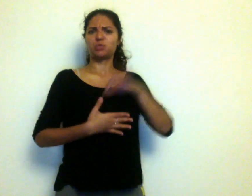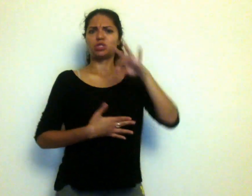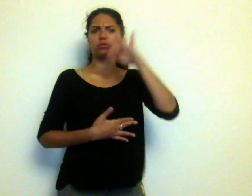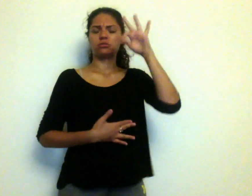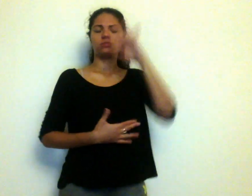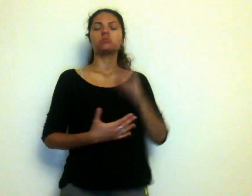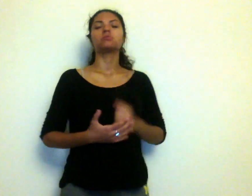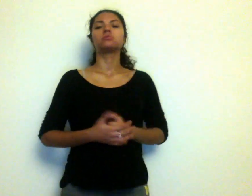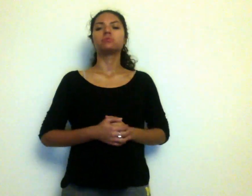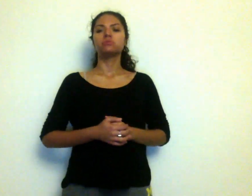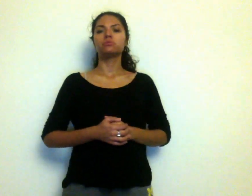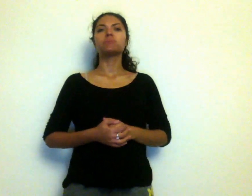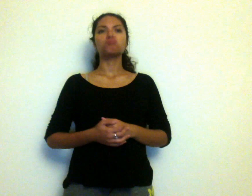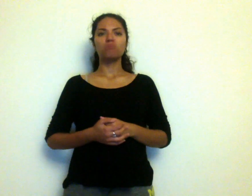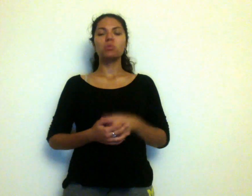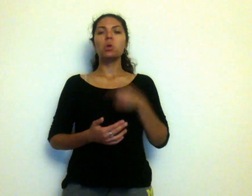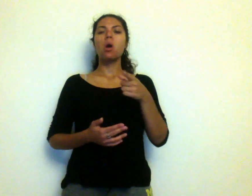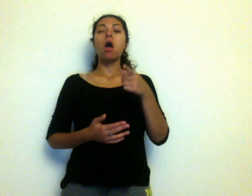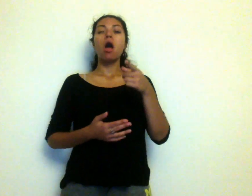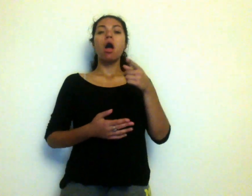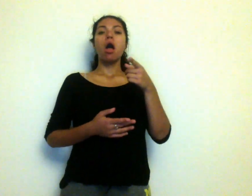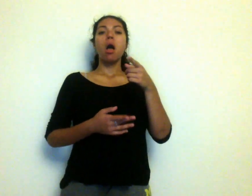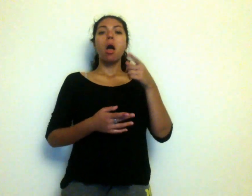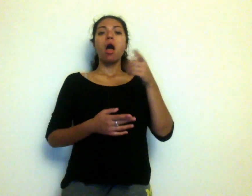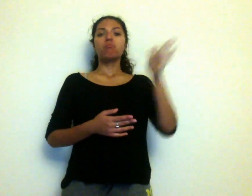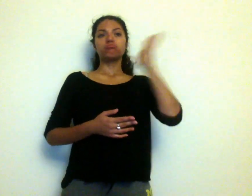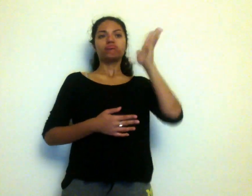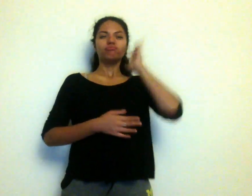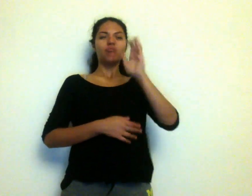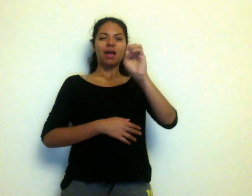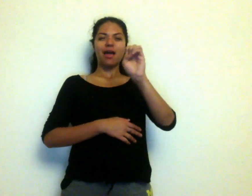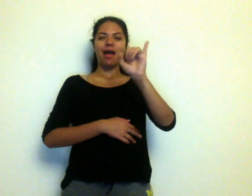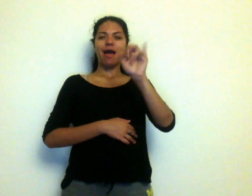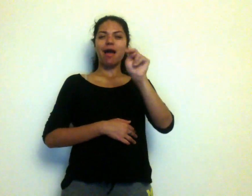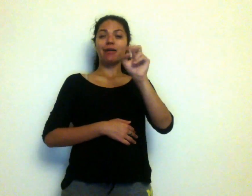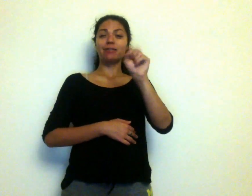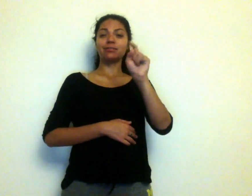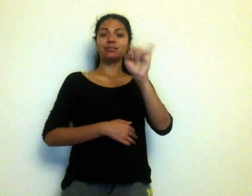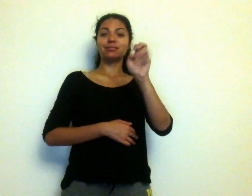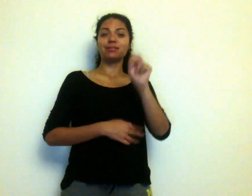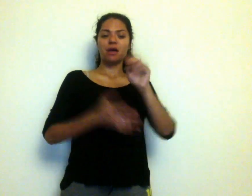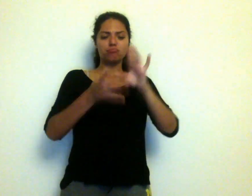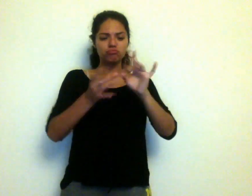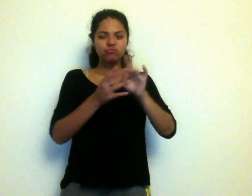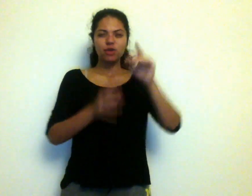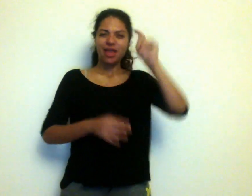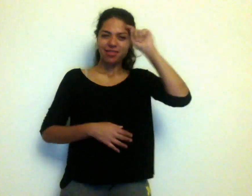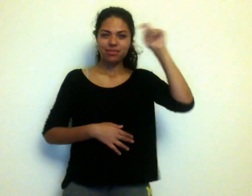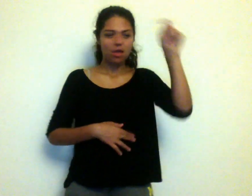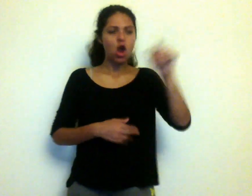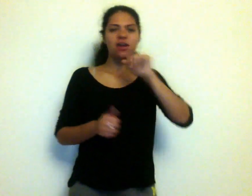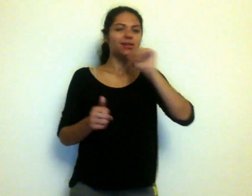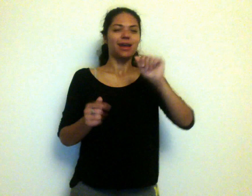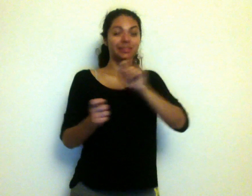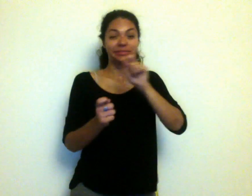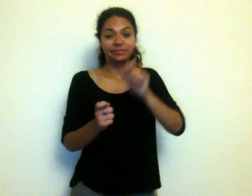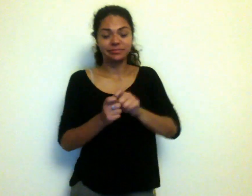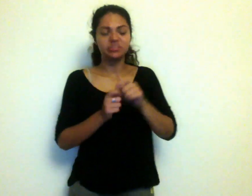nor Einstein had clearly defined their terms, but relativity was being used. And what he did, follow me now. Listen to what I said about evil